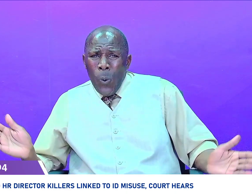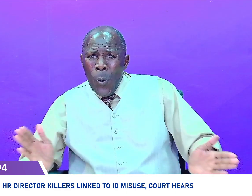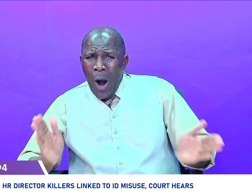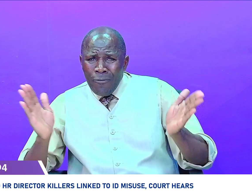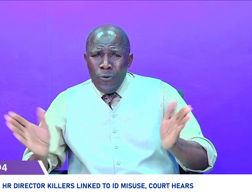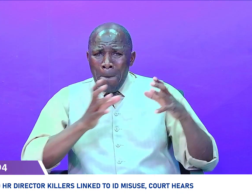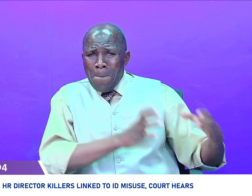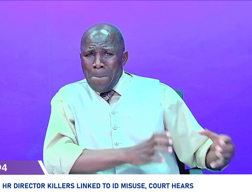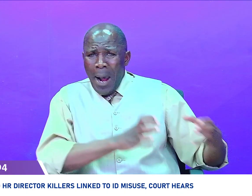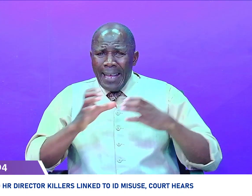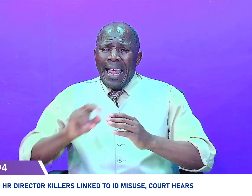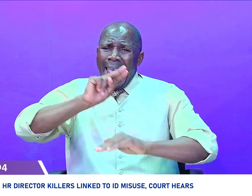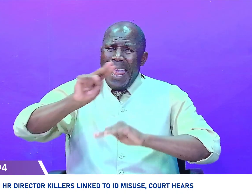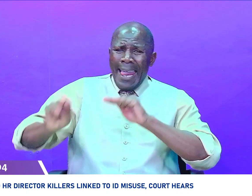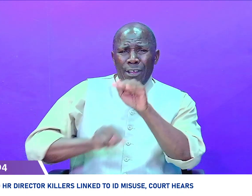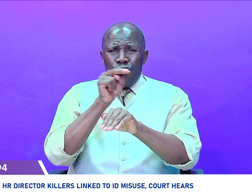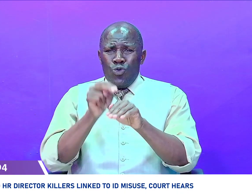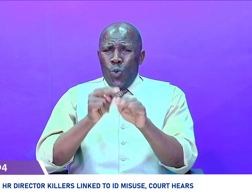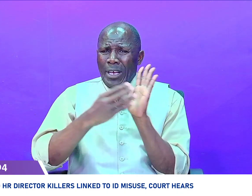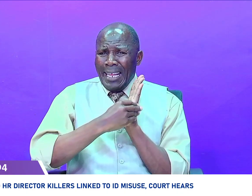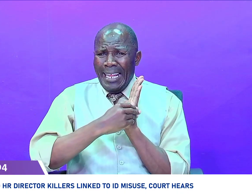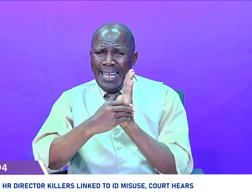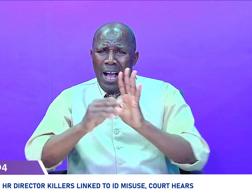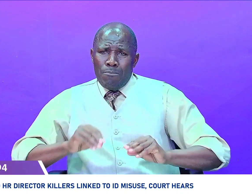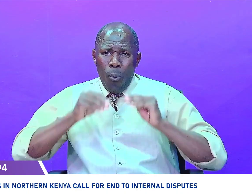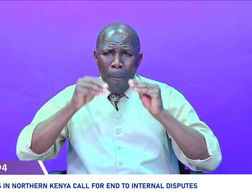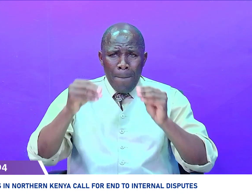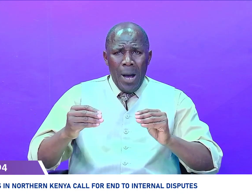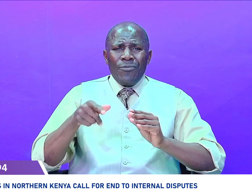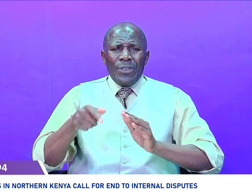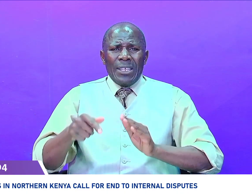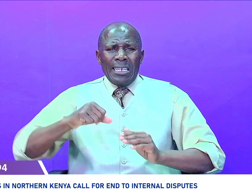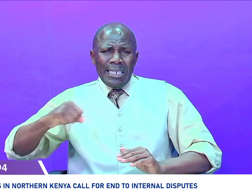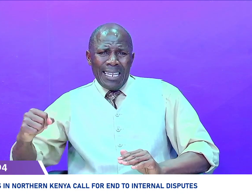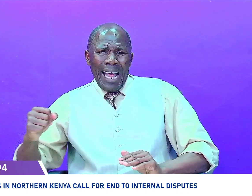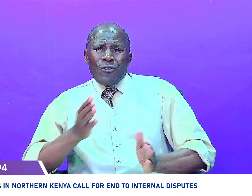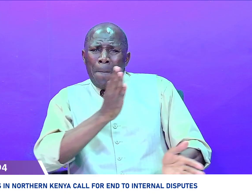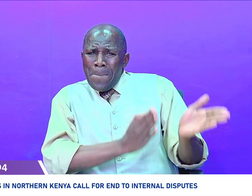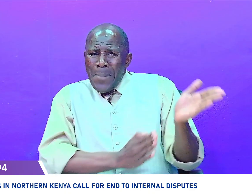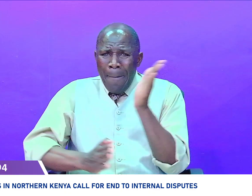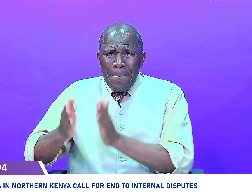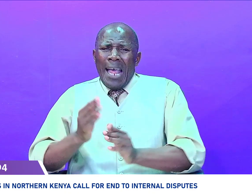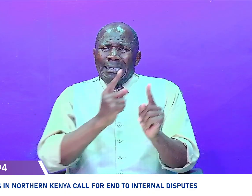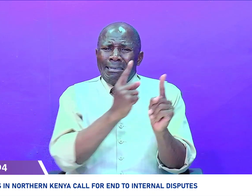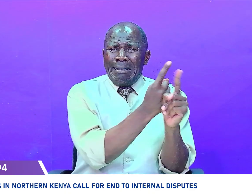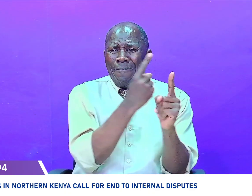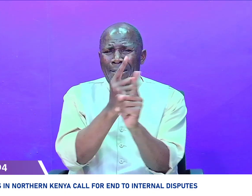national leadership to put aside internal differences and focus on strengthening